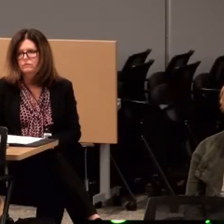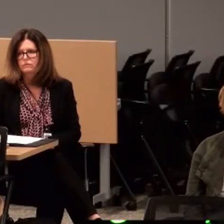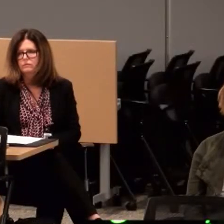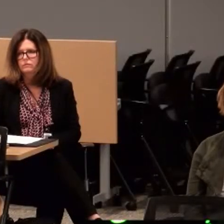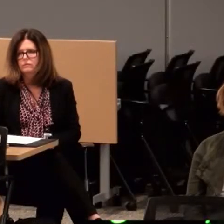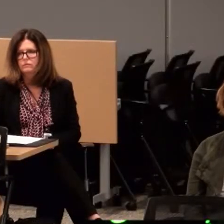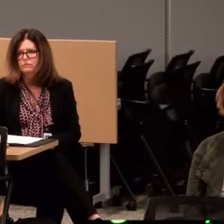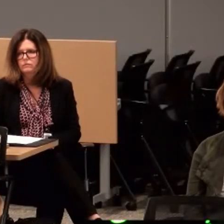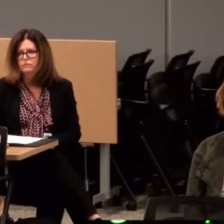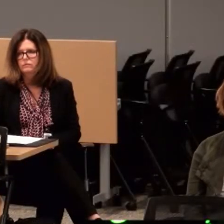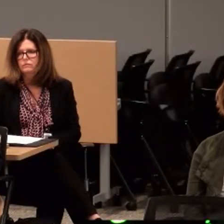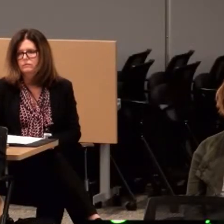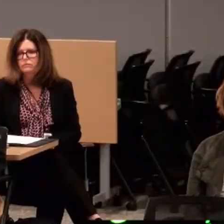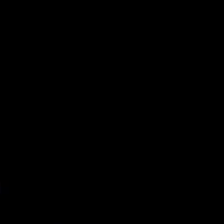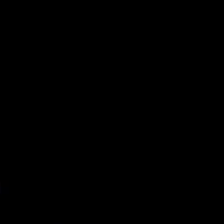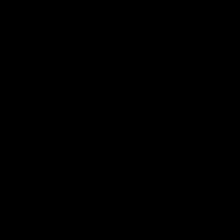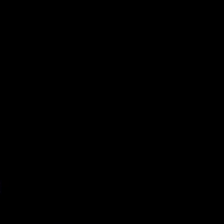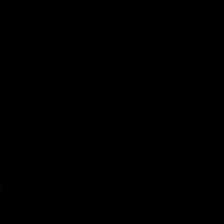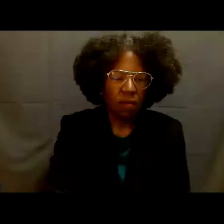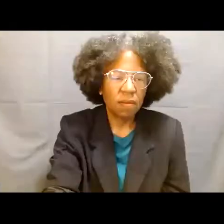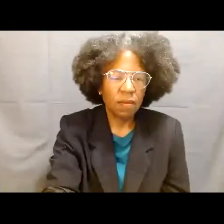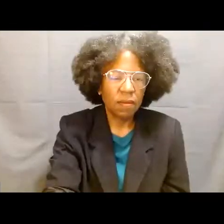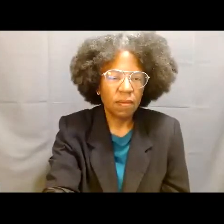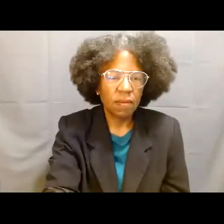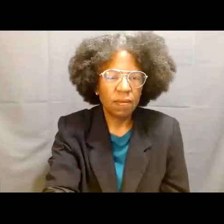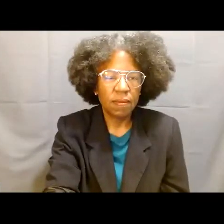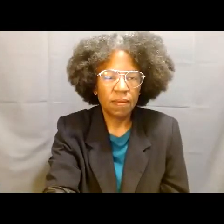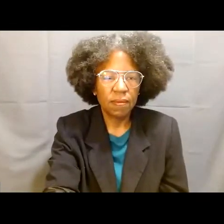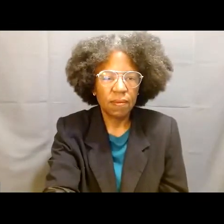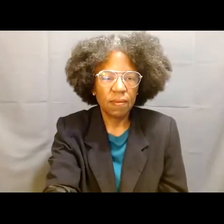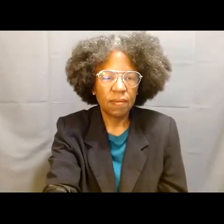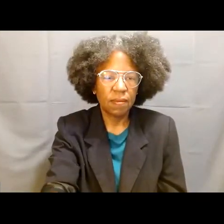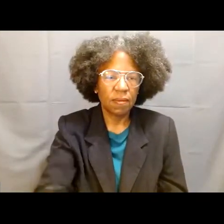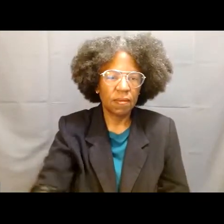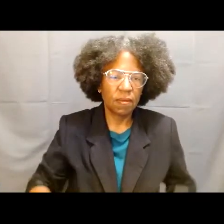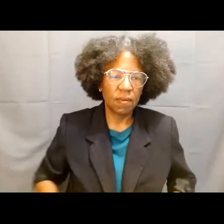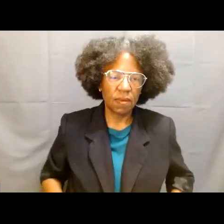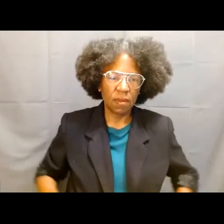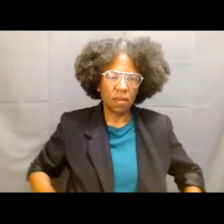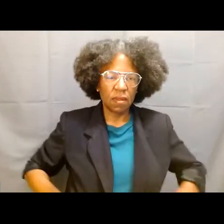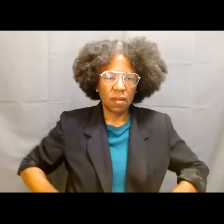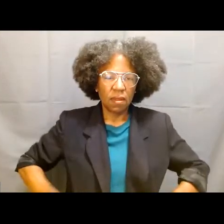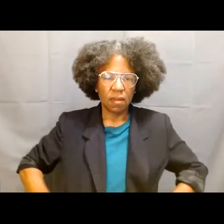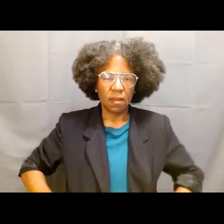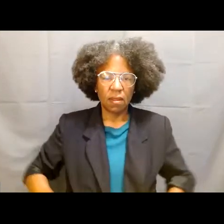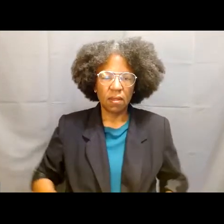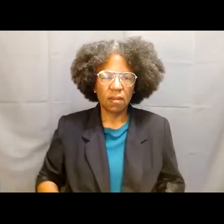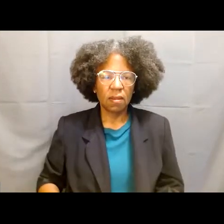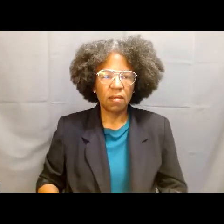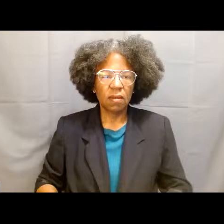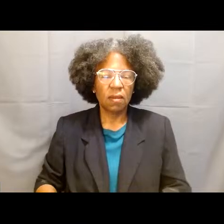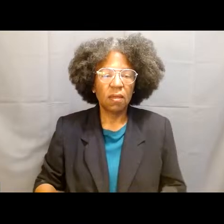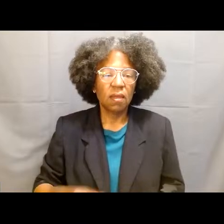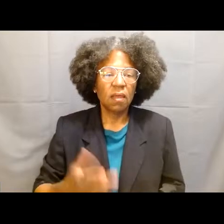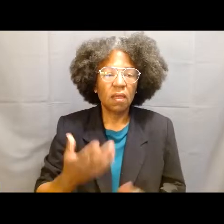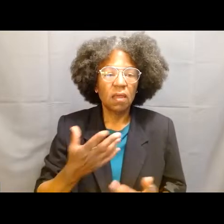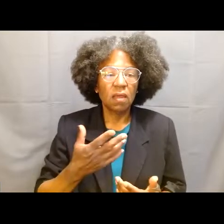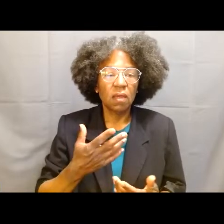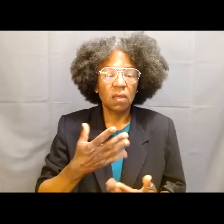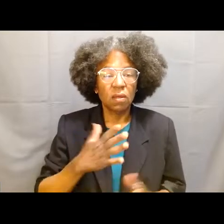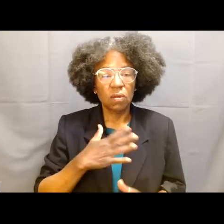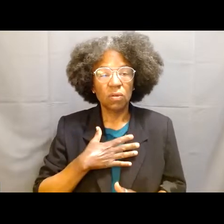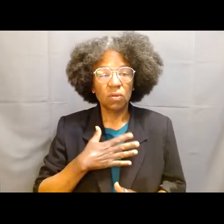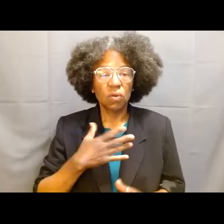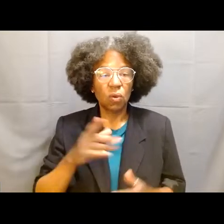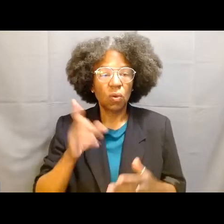your job is to do things like really have scrutiny on the curriculum, not to rubber stamp what the teachers are telling you, but to be that check and balance